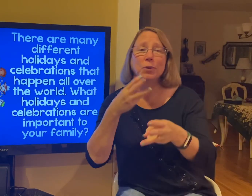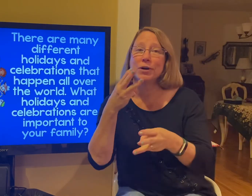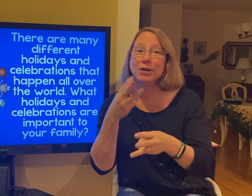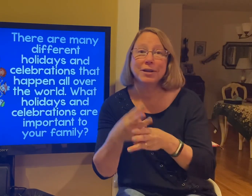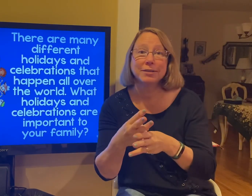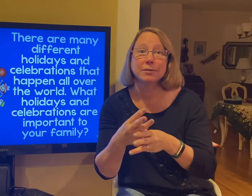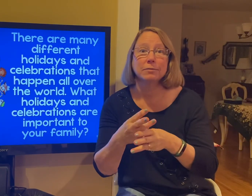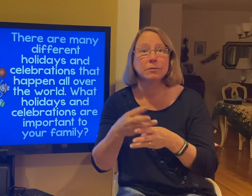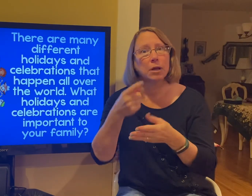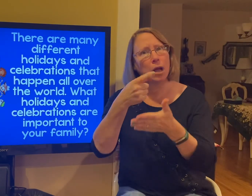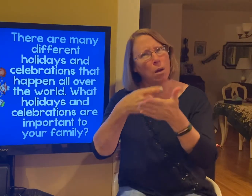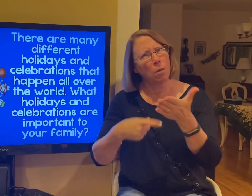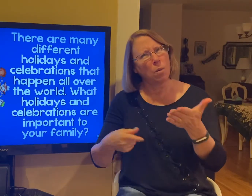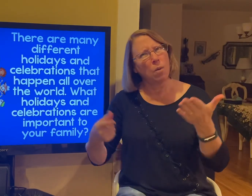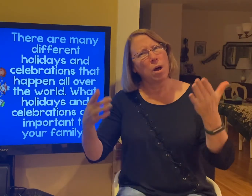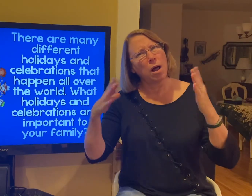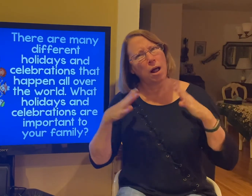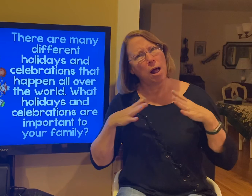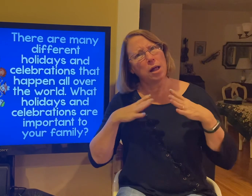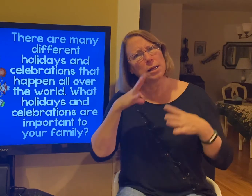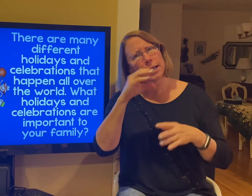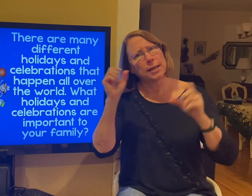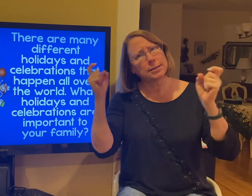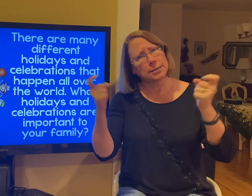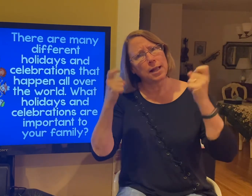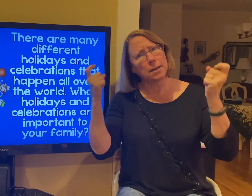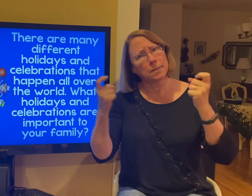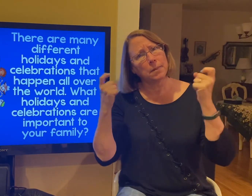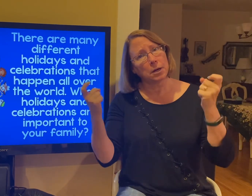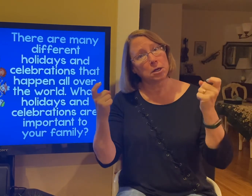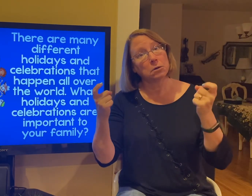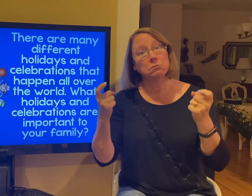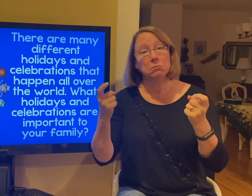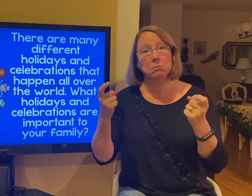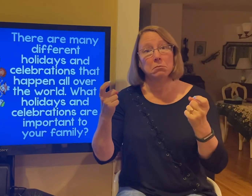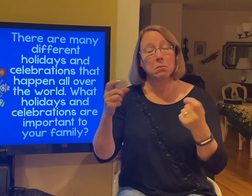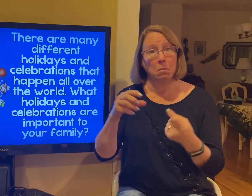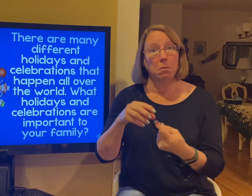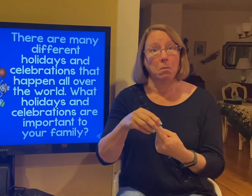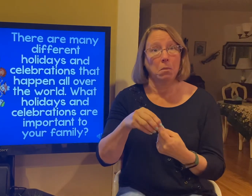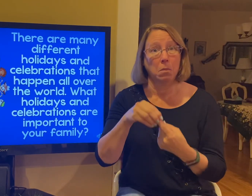What holidays and celebrations are important to your family?